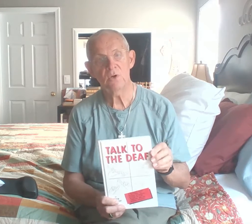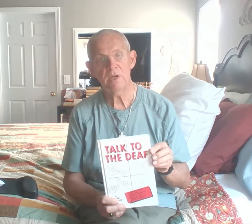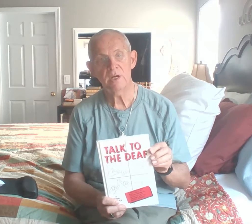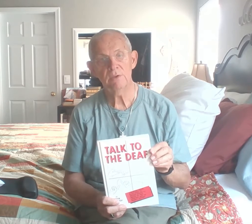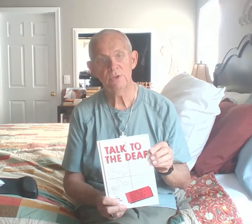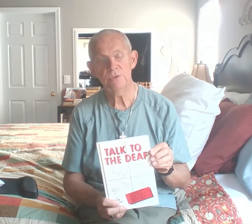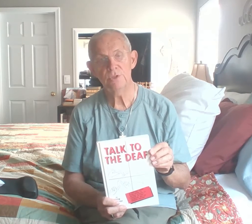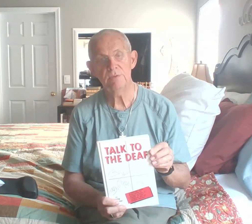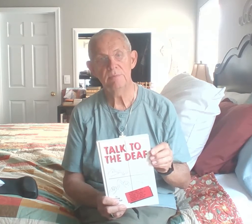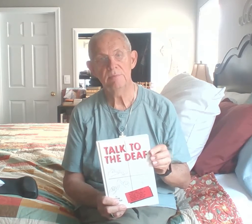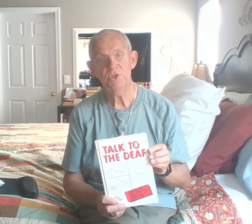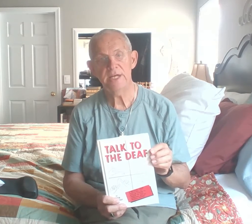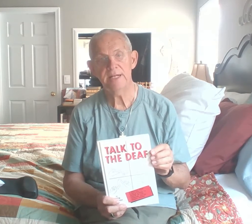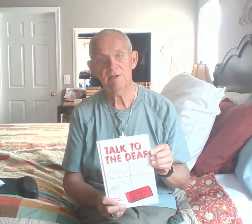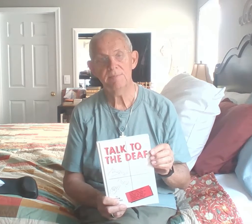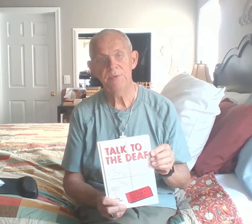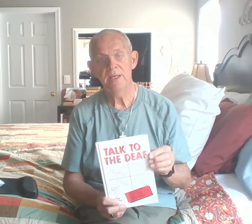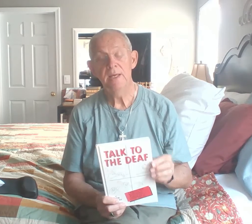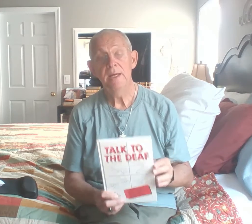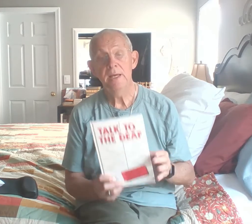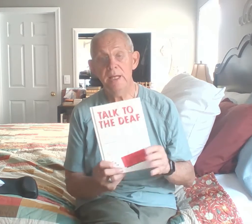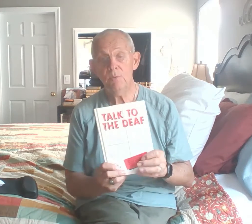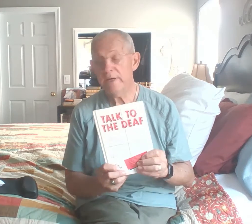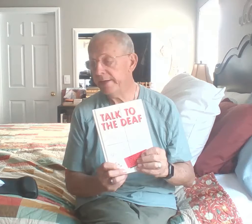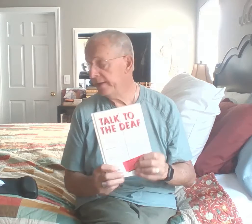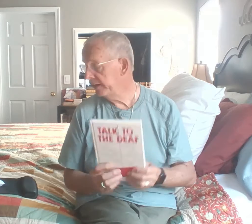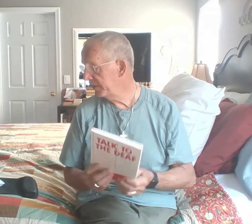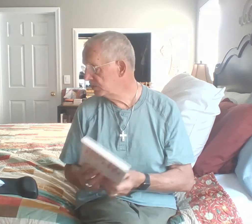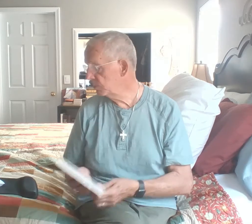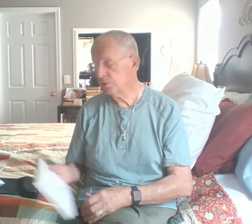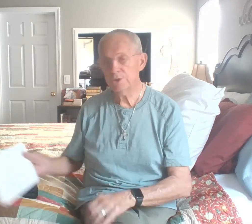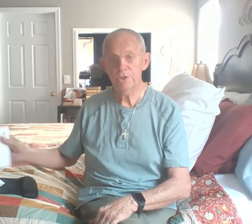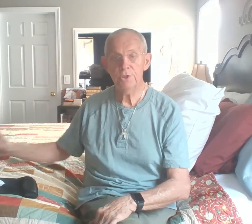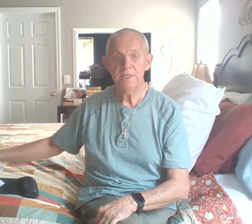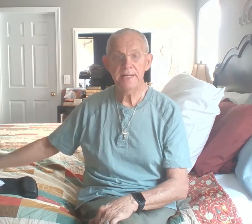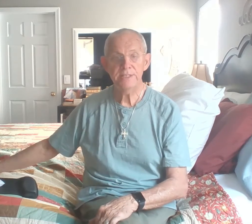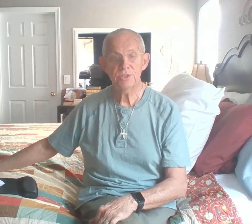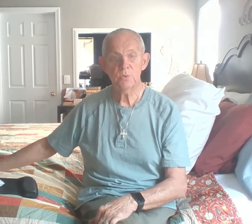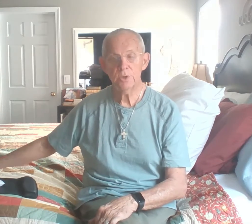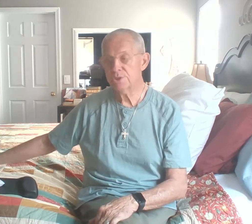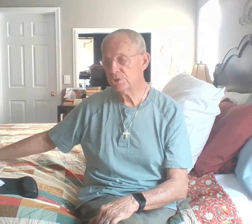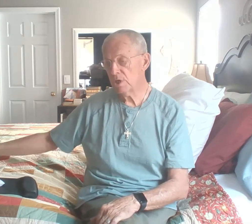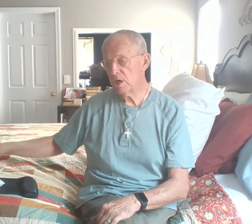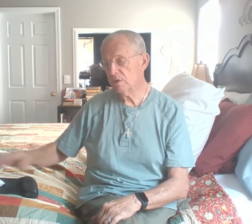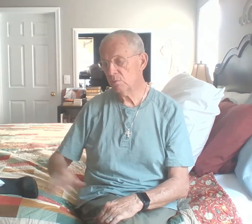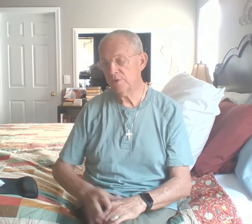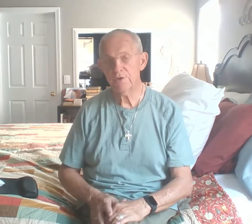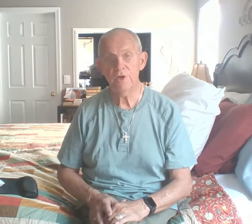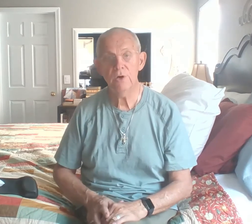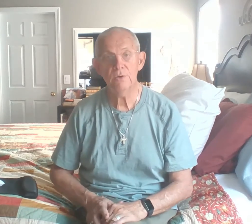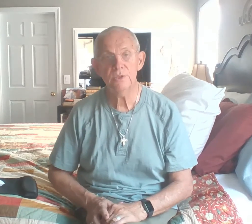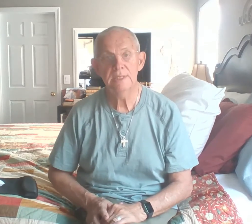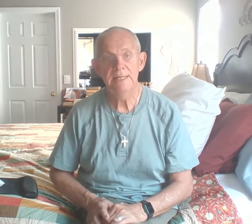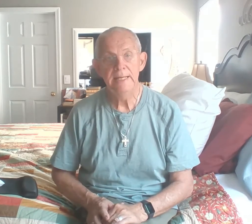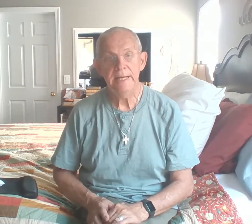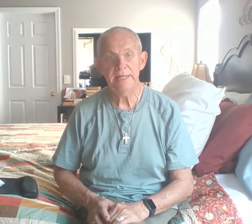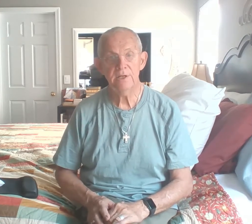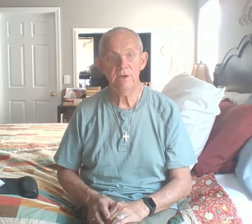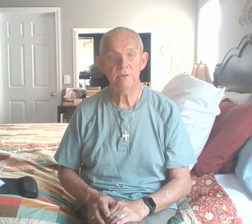our YouTube channel. Anyway, that's what we're going to do today. So we're going to start with coat. And coat is